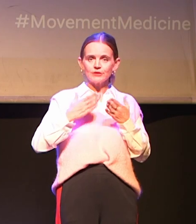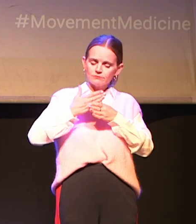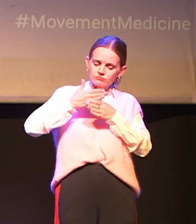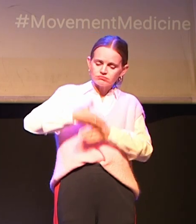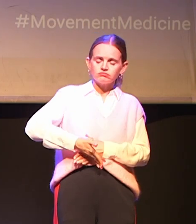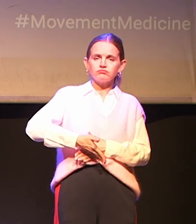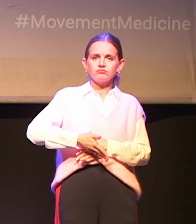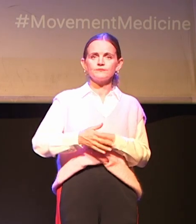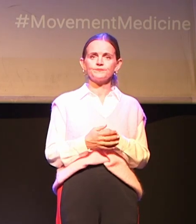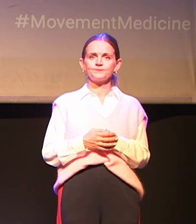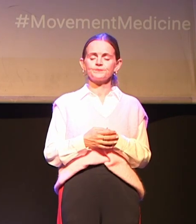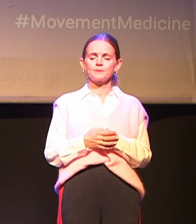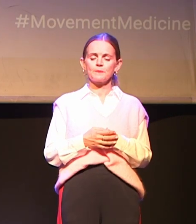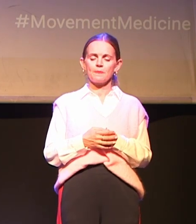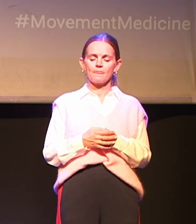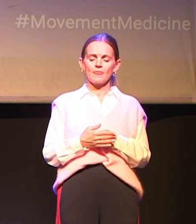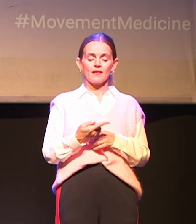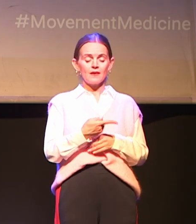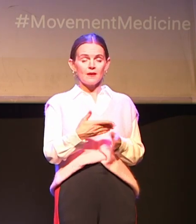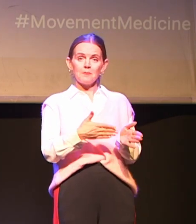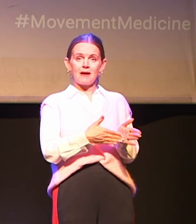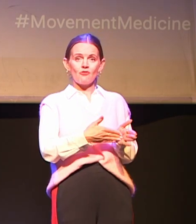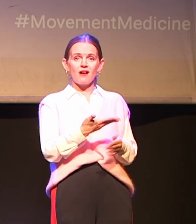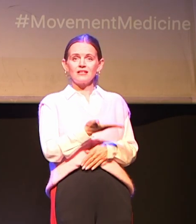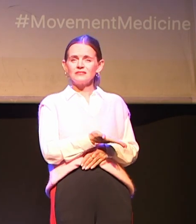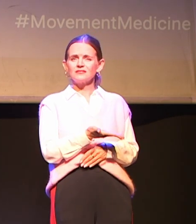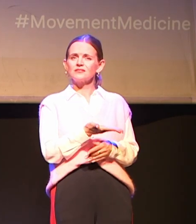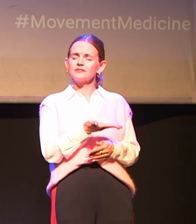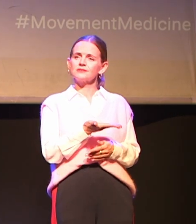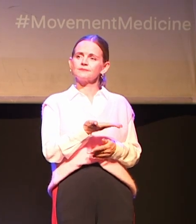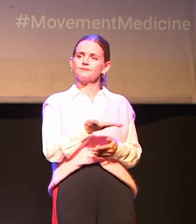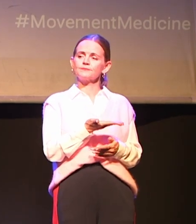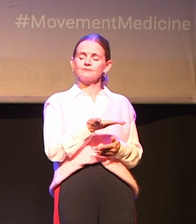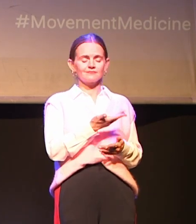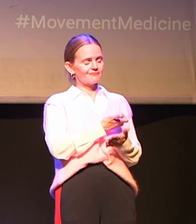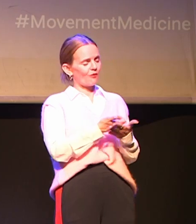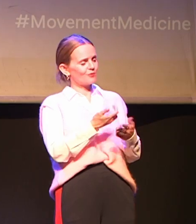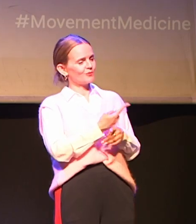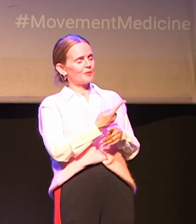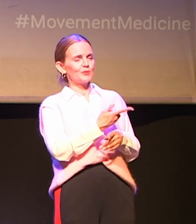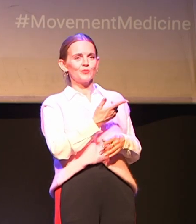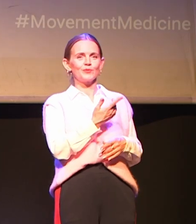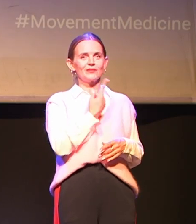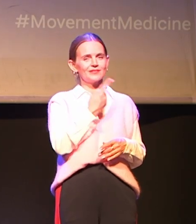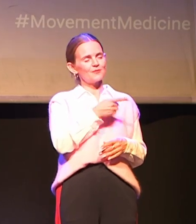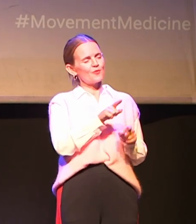work. And you know, Marai is so, you know, I often talk about you as the spine because you